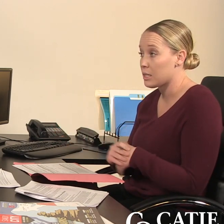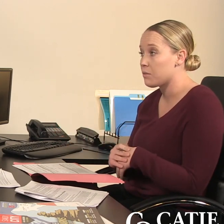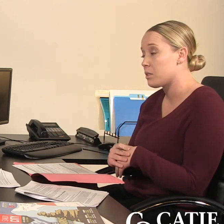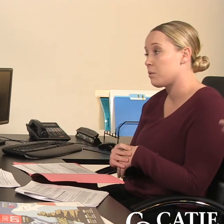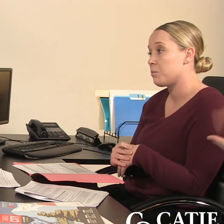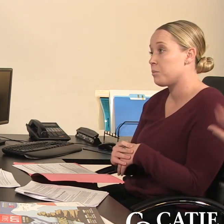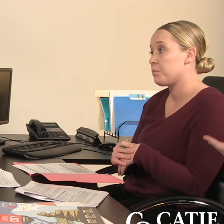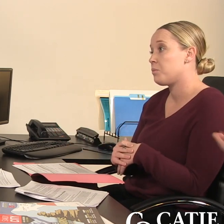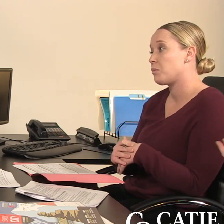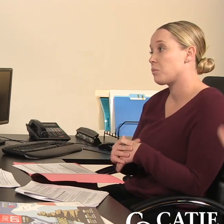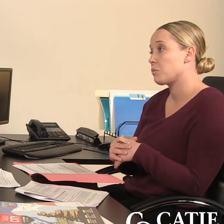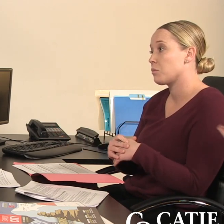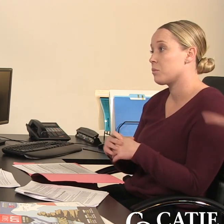received?